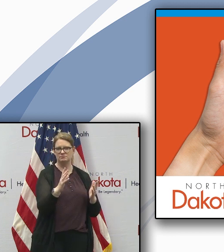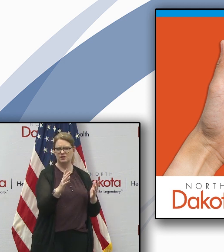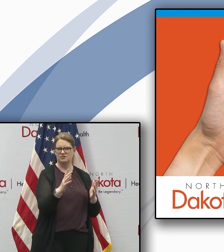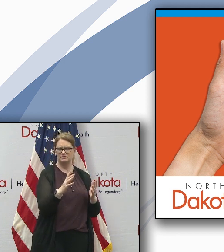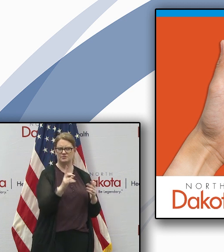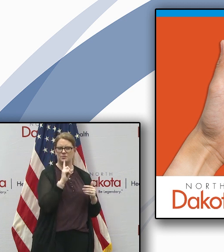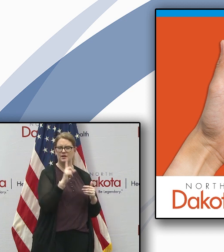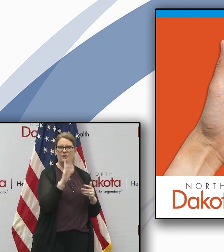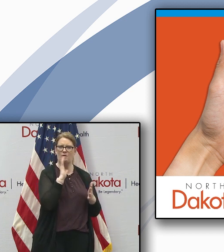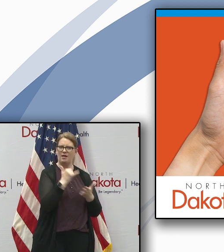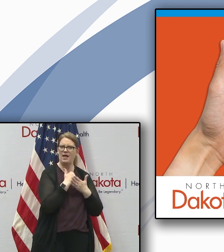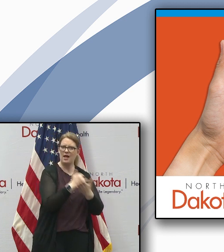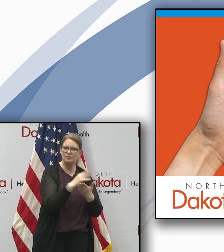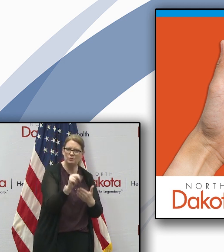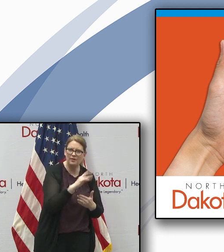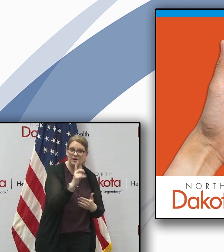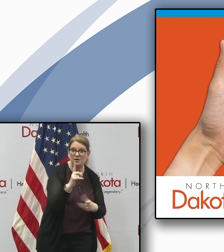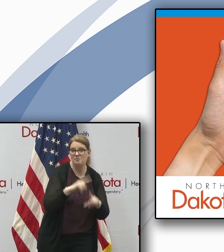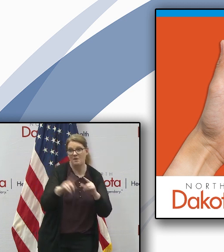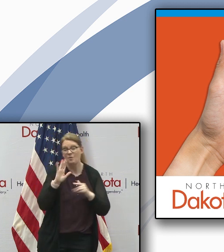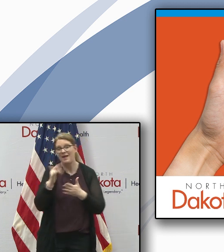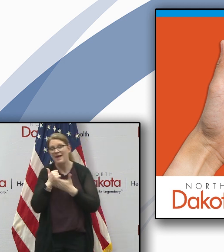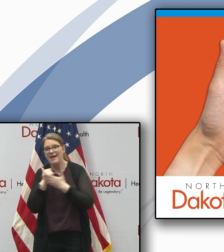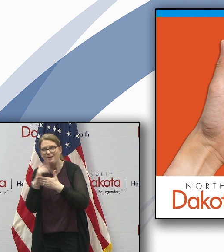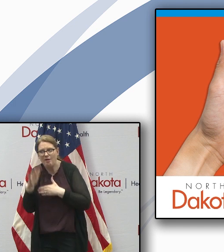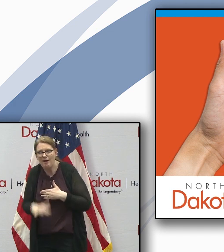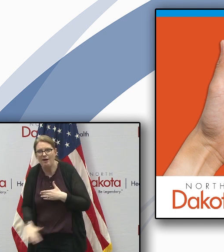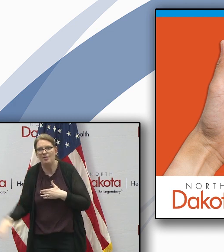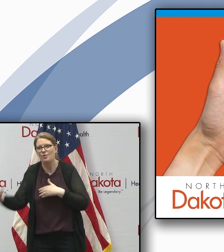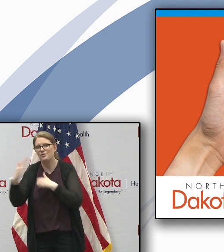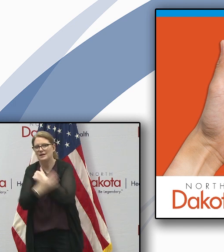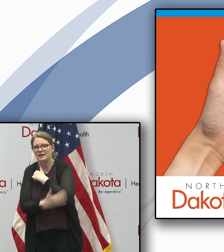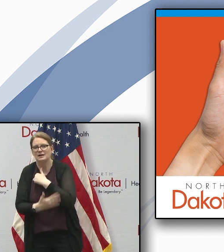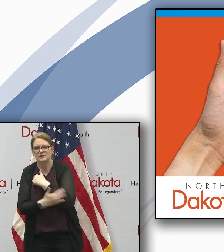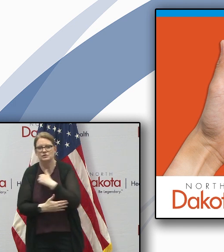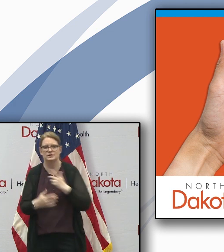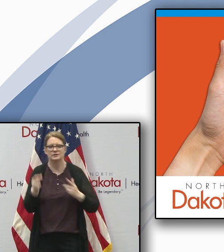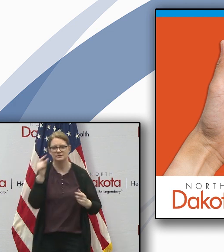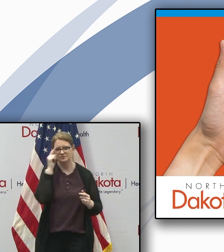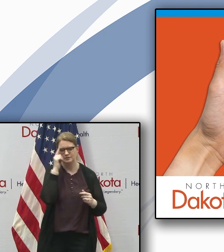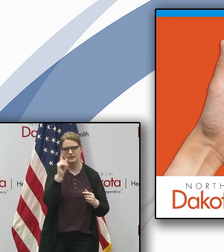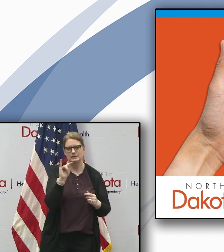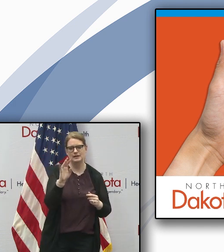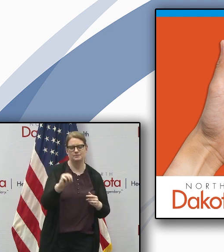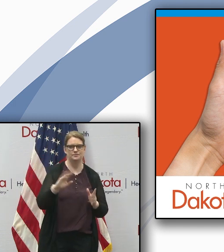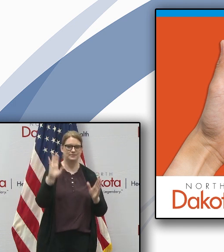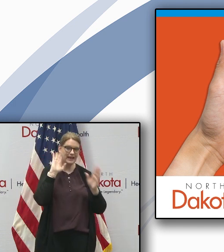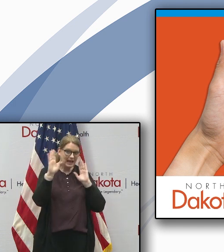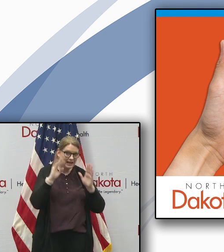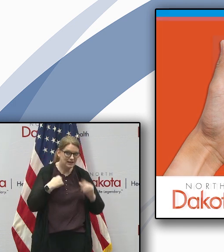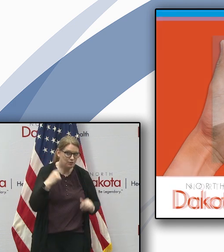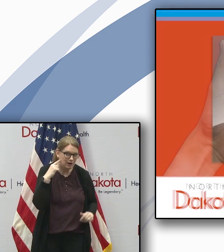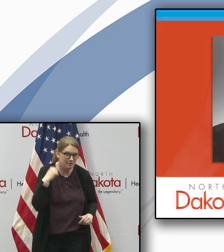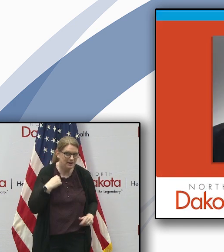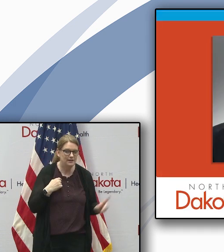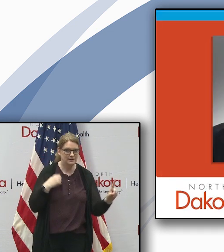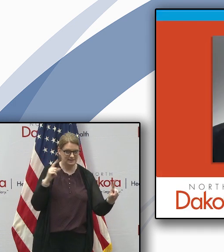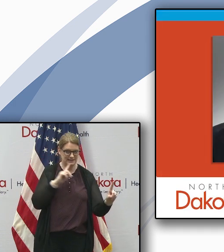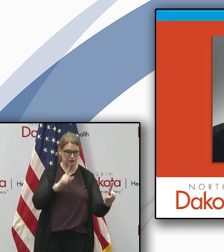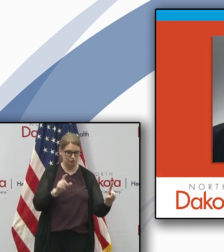perhaps not just North Dakota, but the nation fight this pandemic. Tim? Hey, can you hear me? We sure